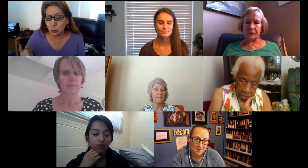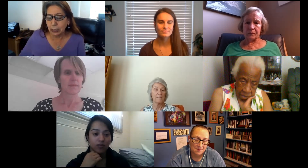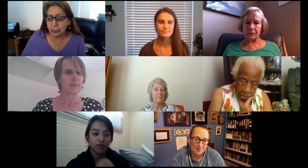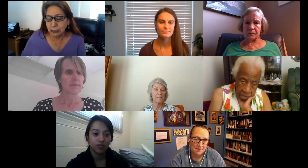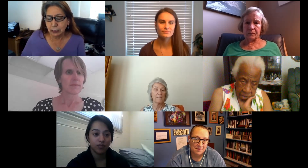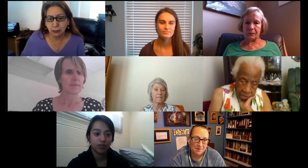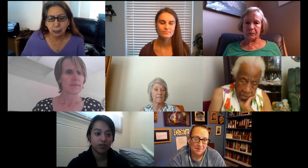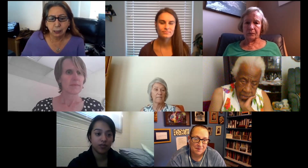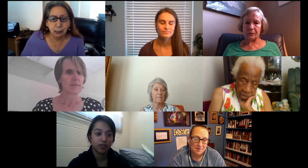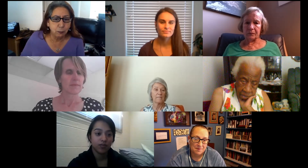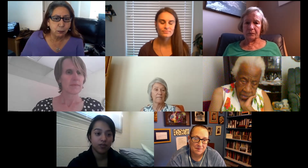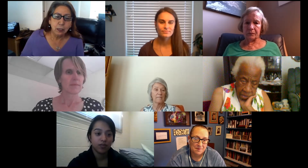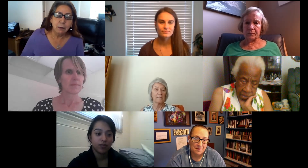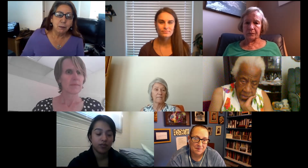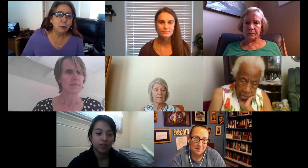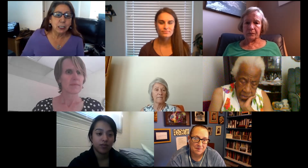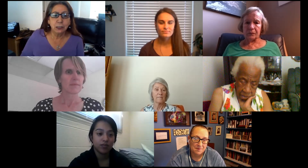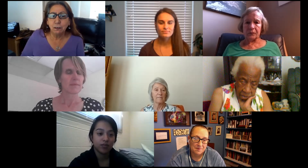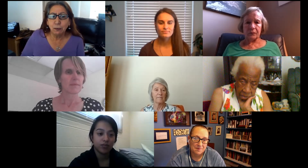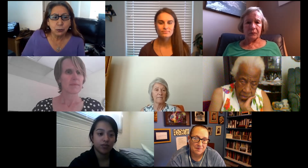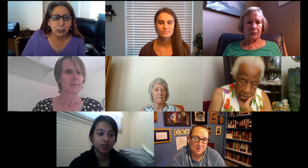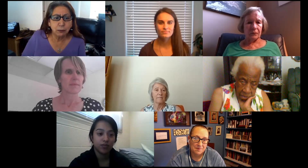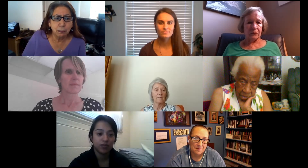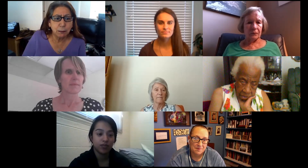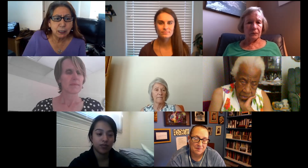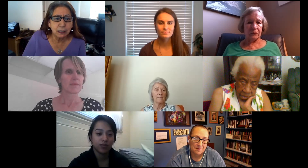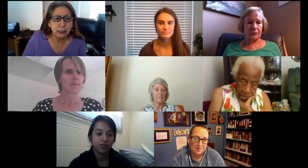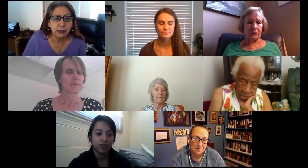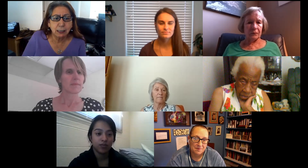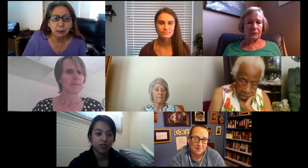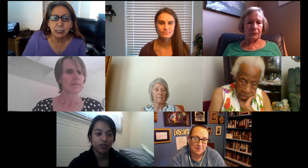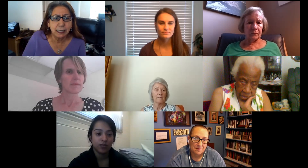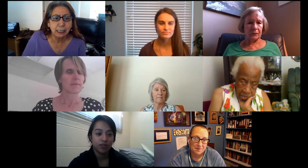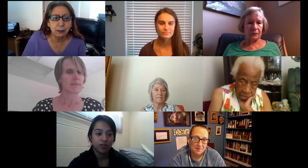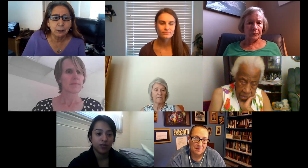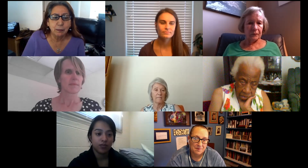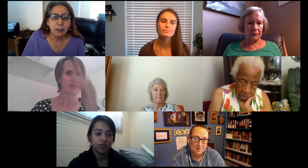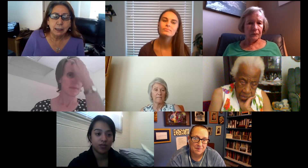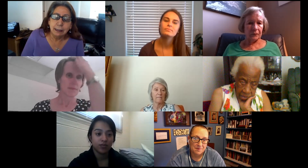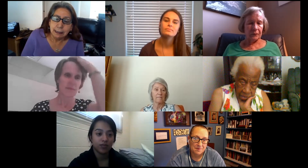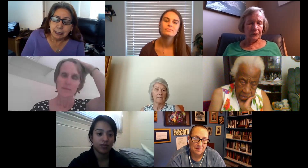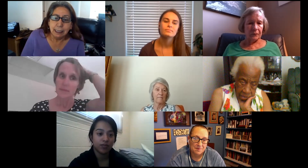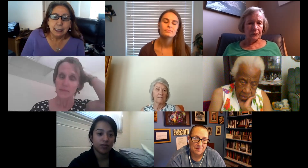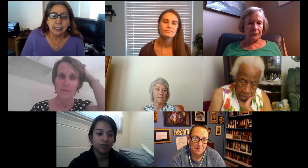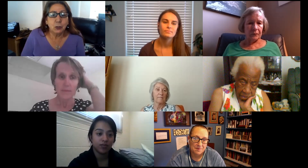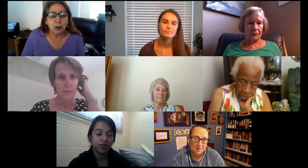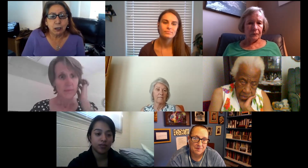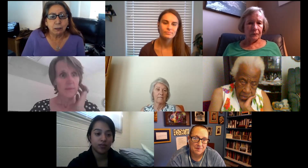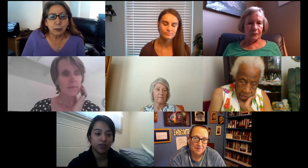client that says, people get so frustrated with me because I tell them I cannot hear. It's so hard when